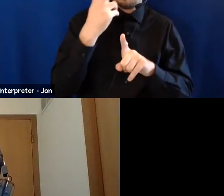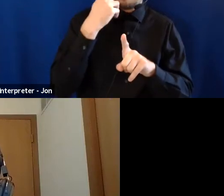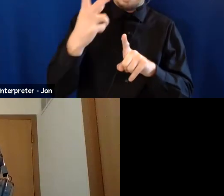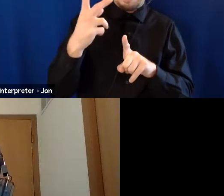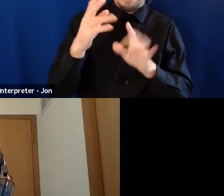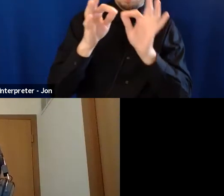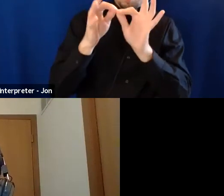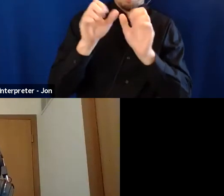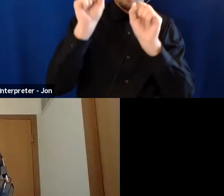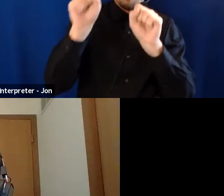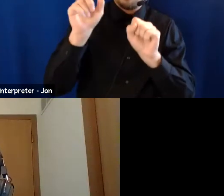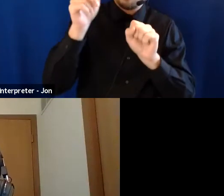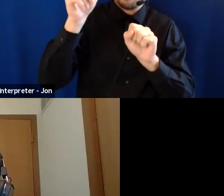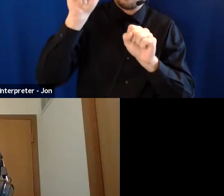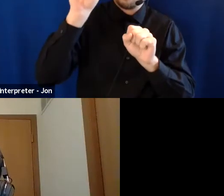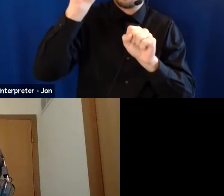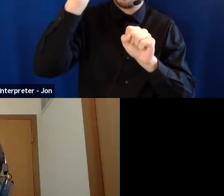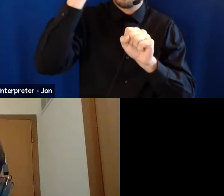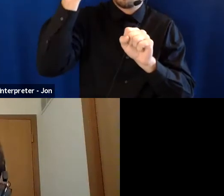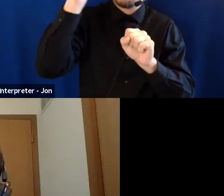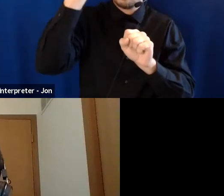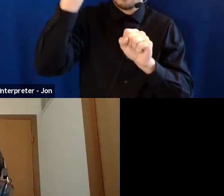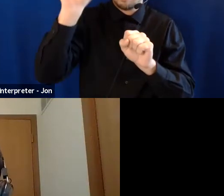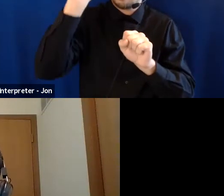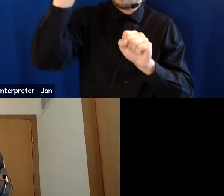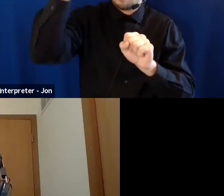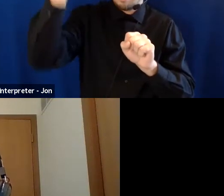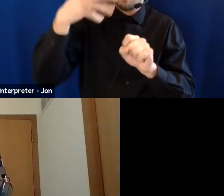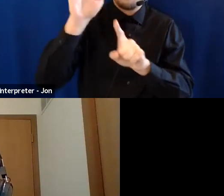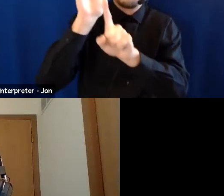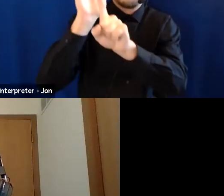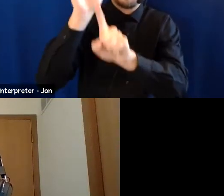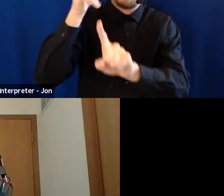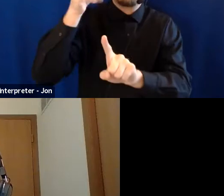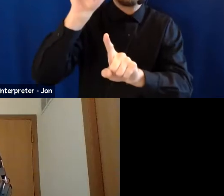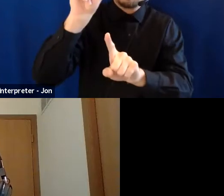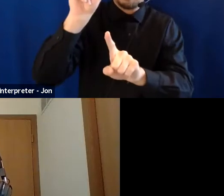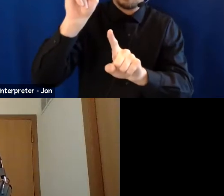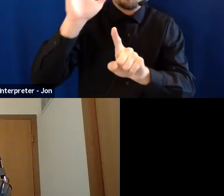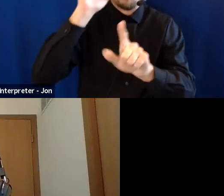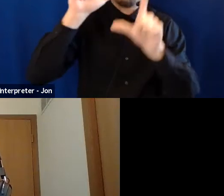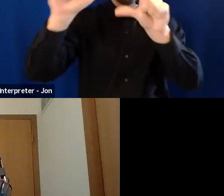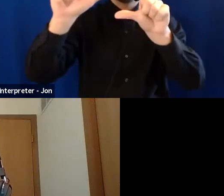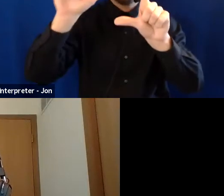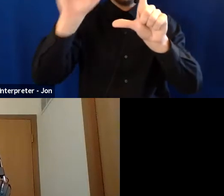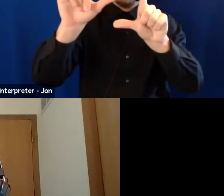picture if you would like, if you need the interpreter. That way you are right